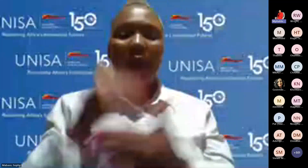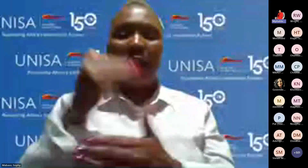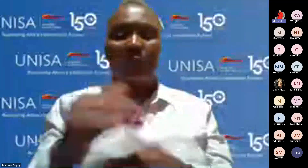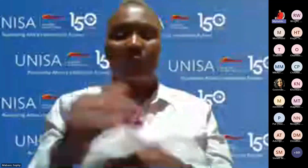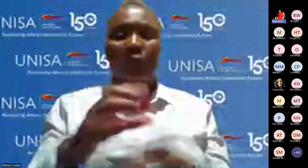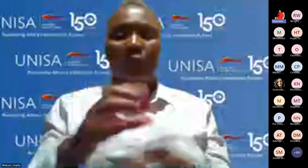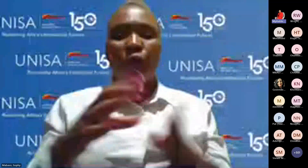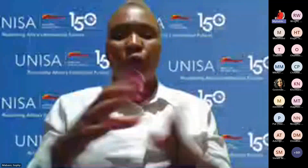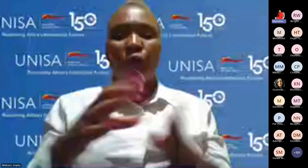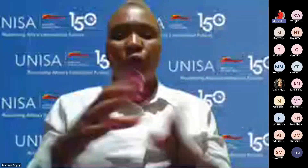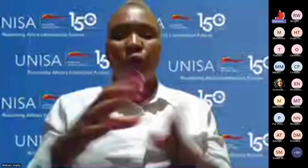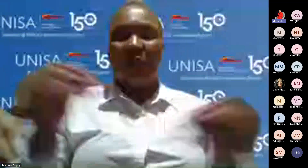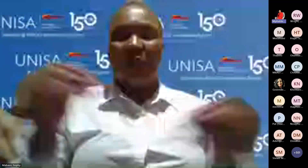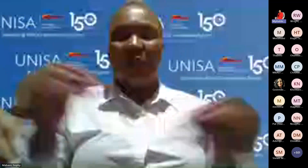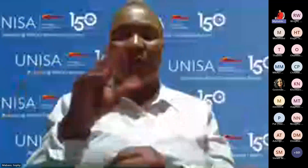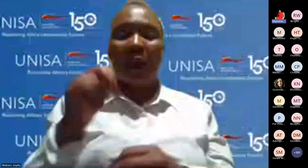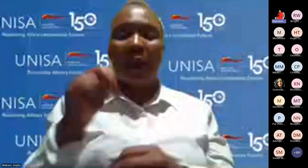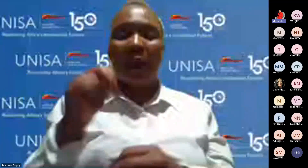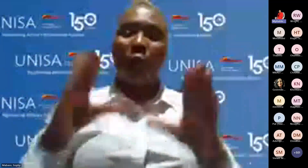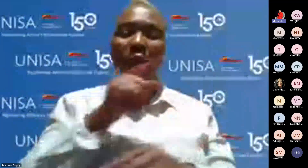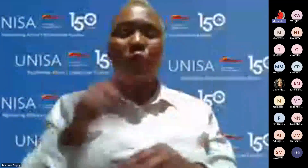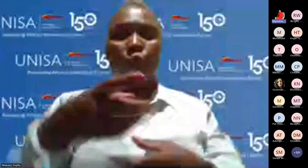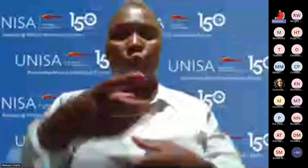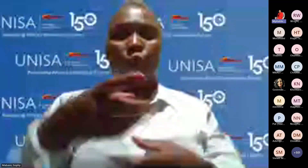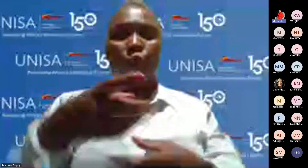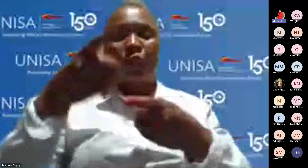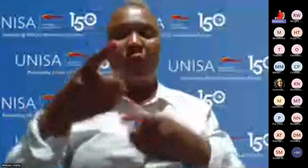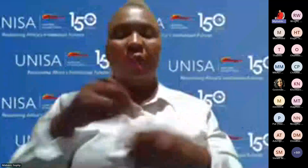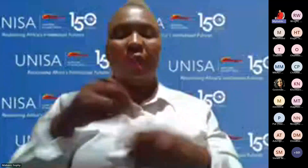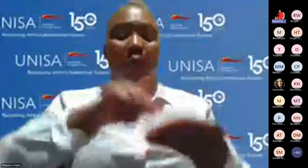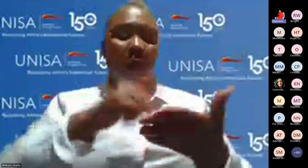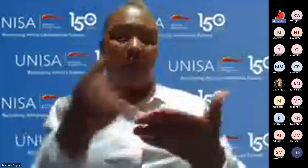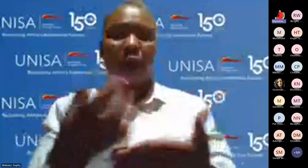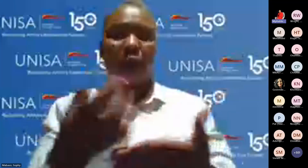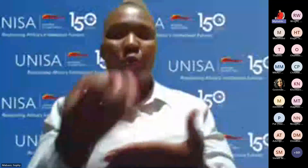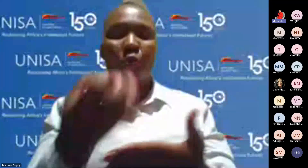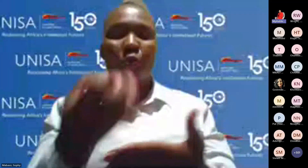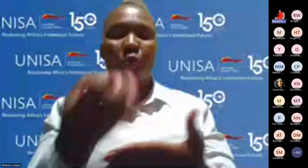your scanned document on your laptop or on your phone, wherever it is.